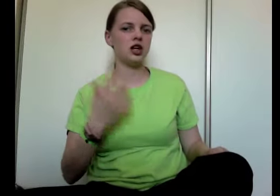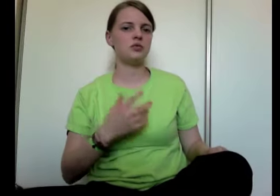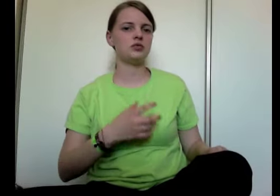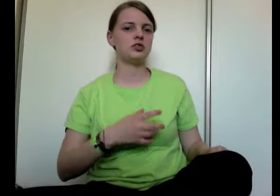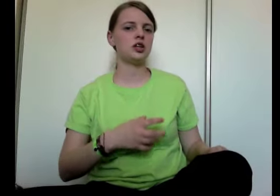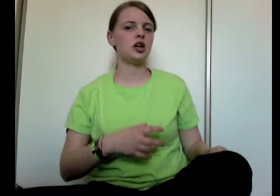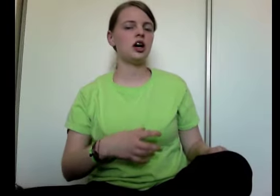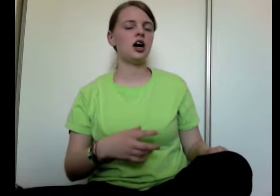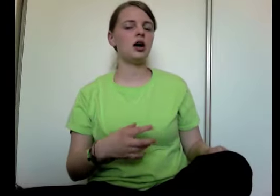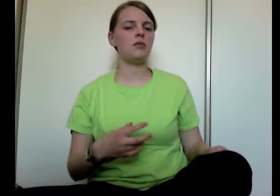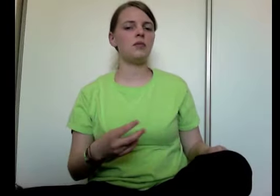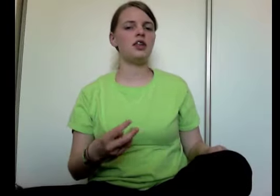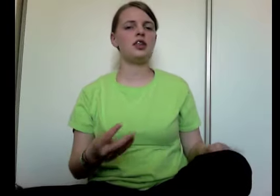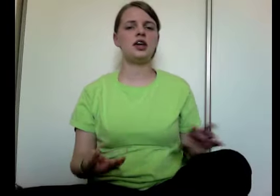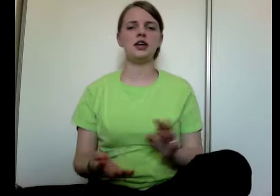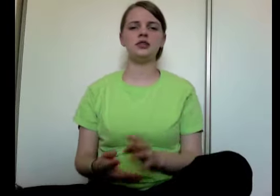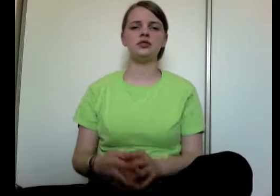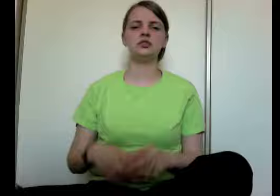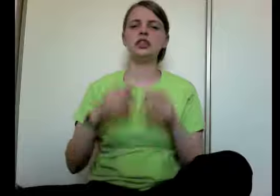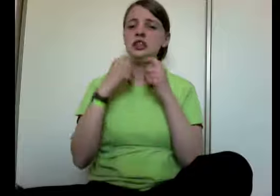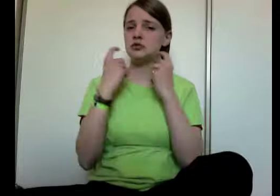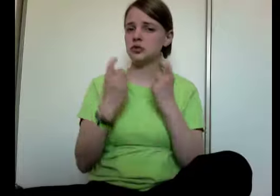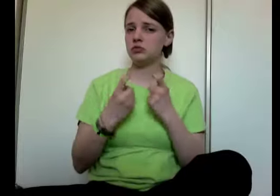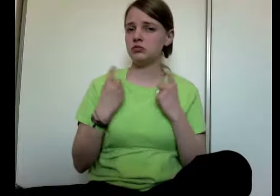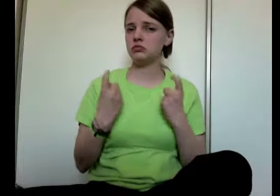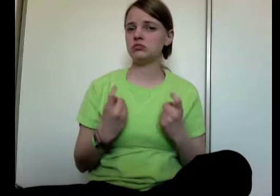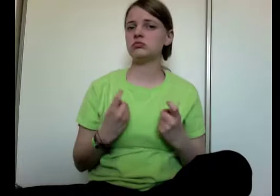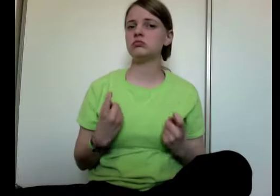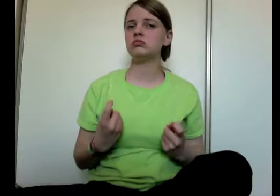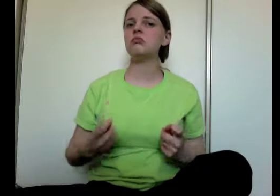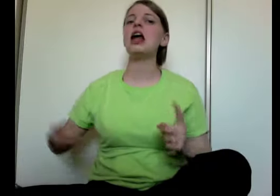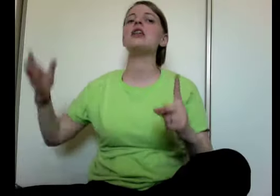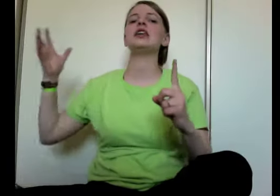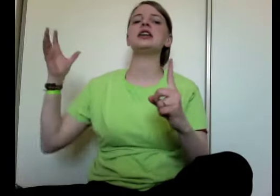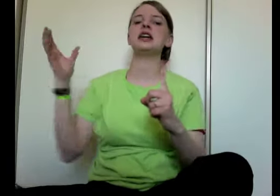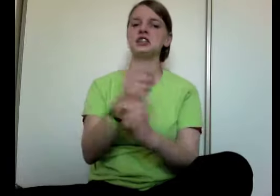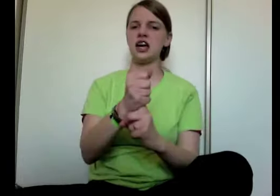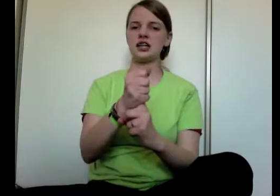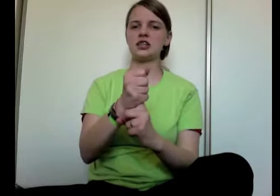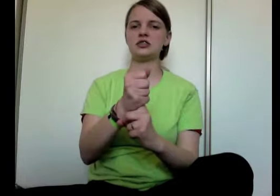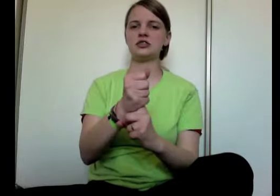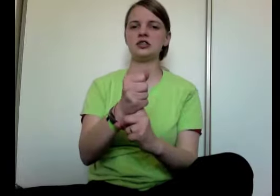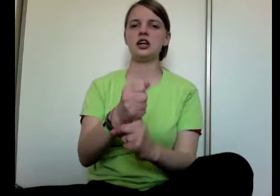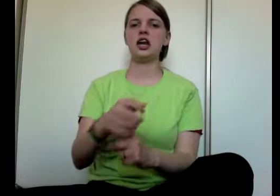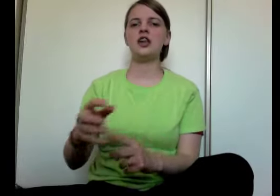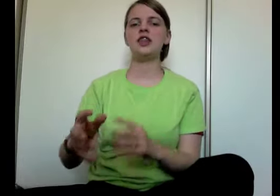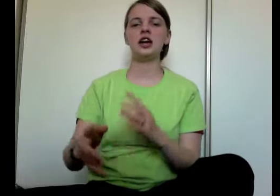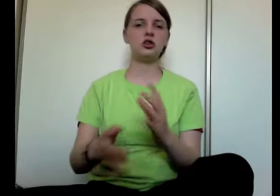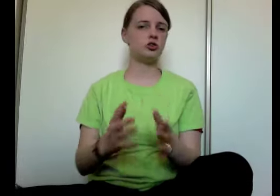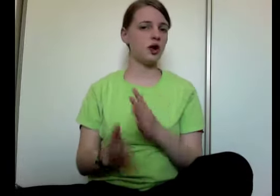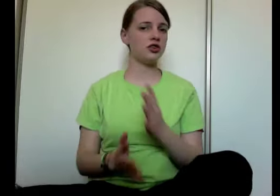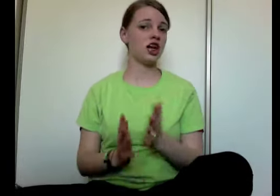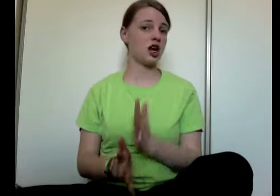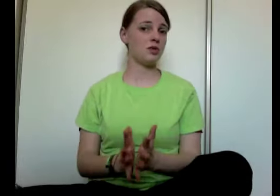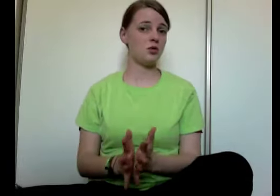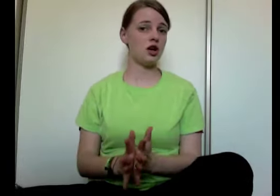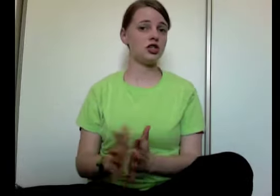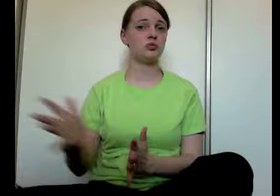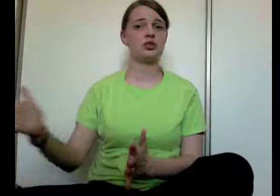times, and then evil, and then attack. And that goes well timing wise with